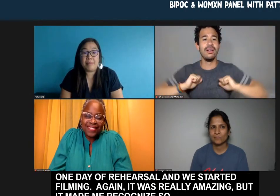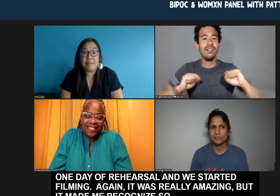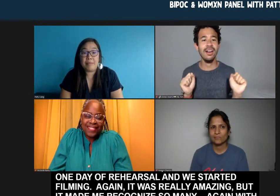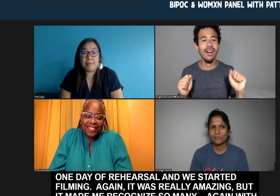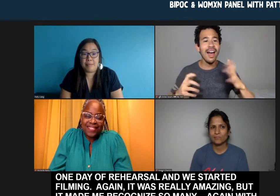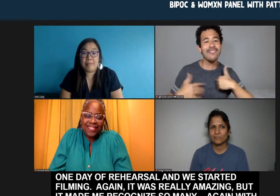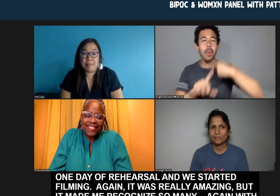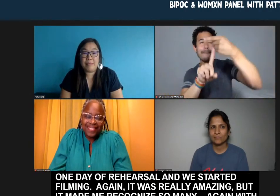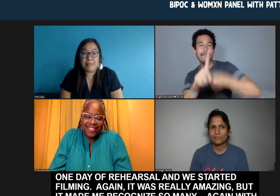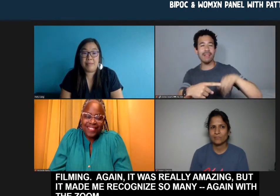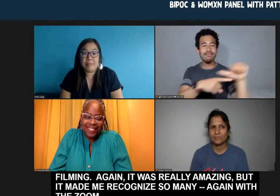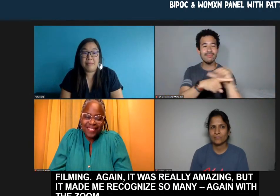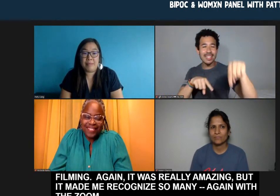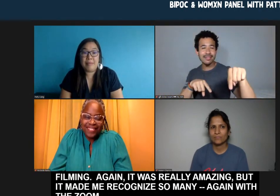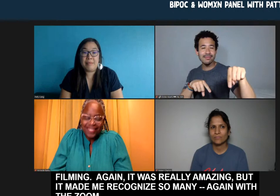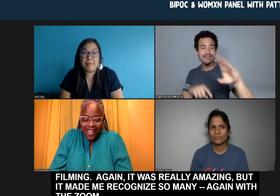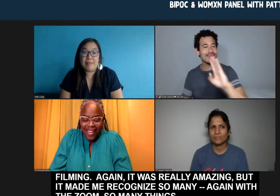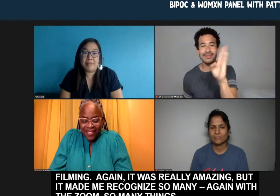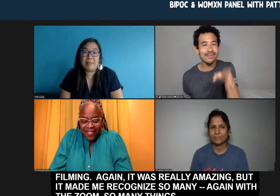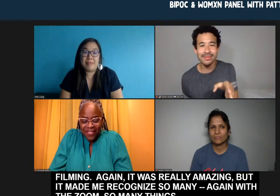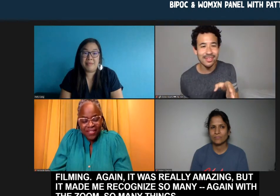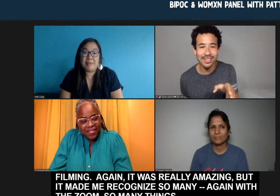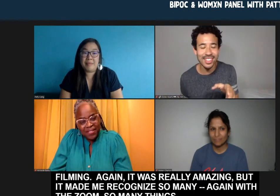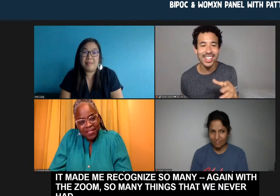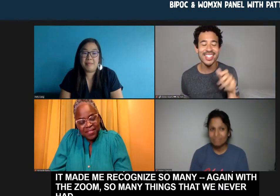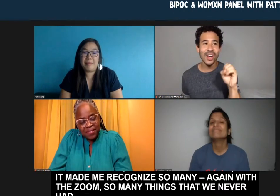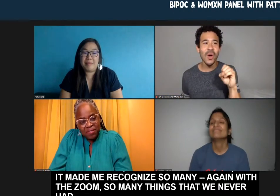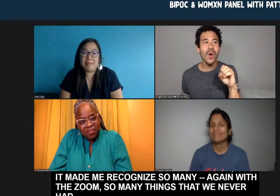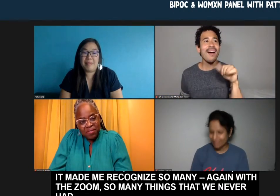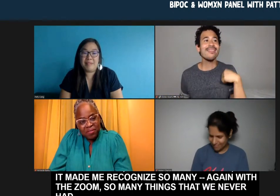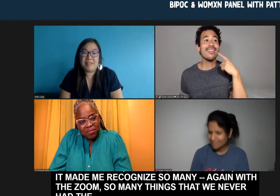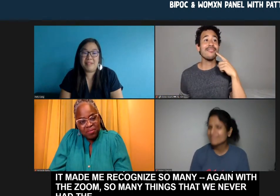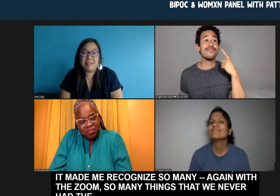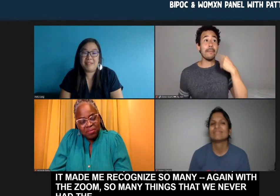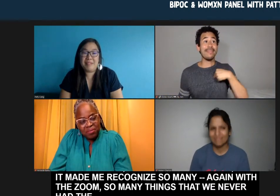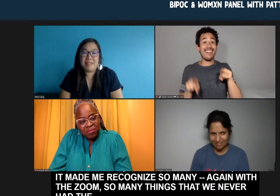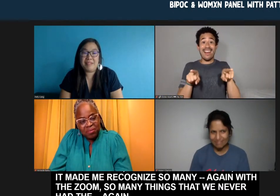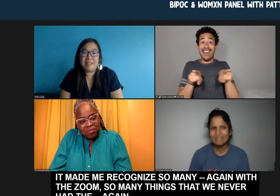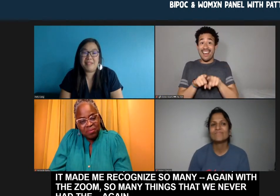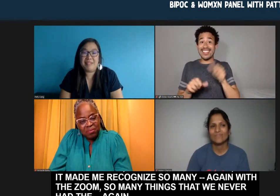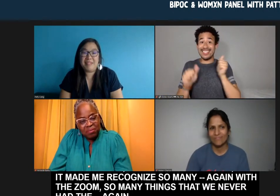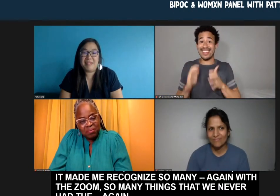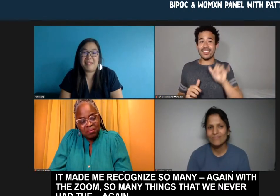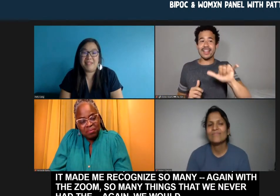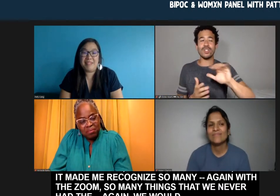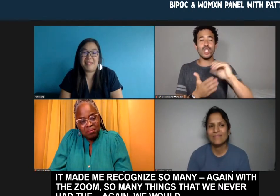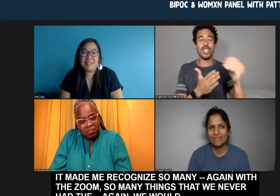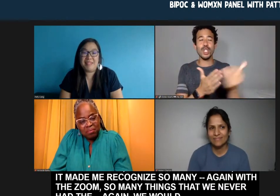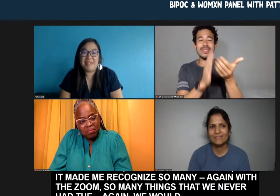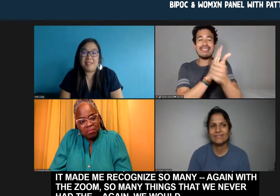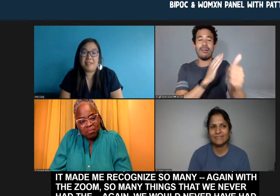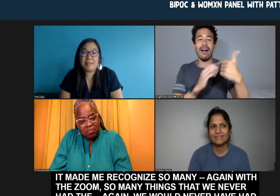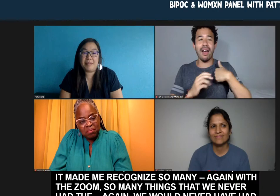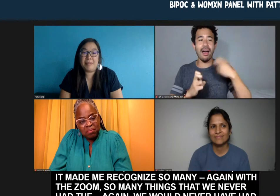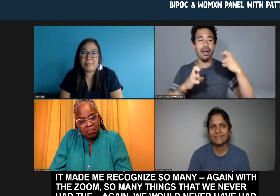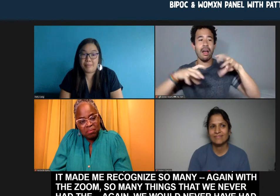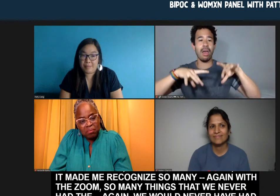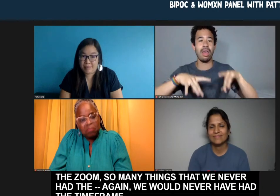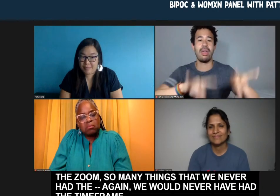never had the comfort, again, we would have never had the time frame for that until now with the Zoom. So it was a new